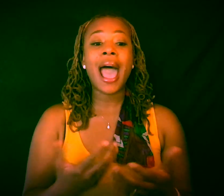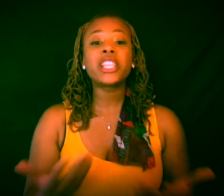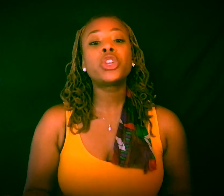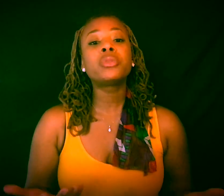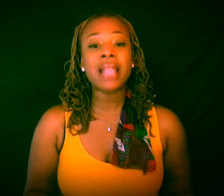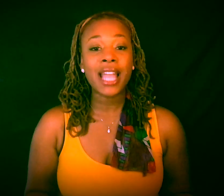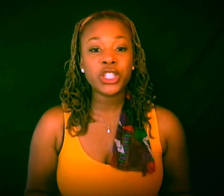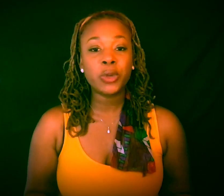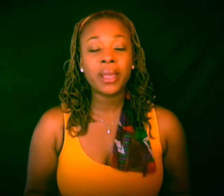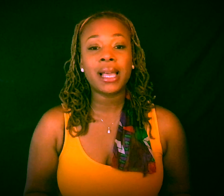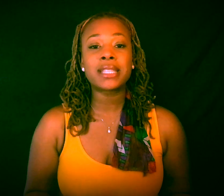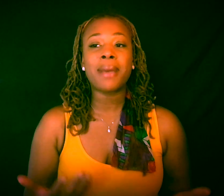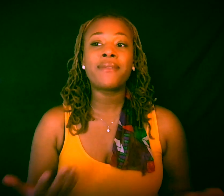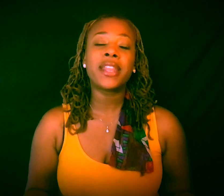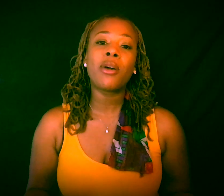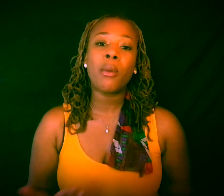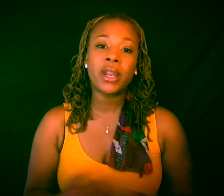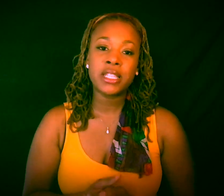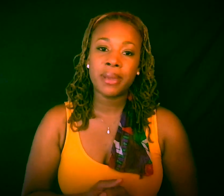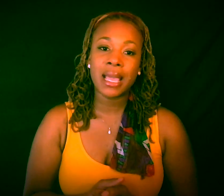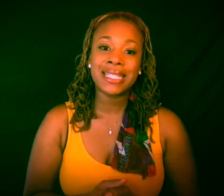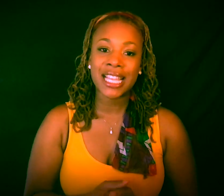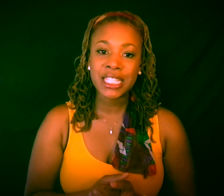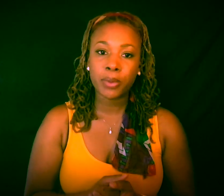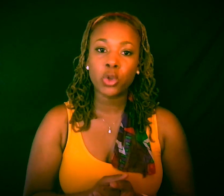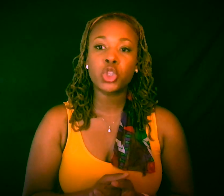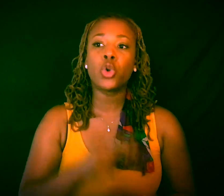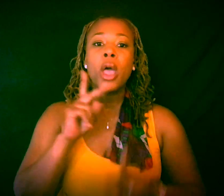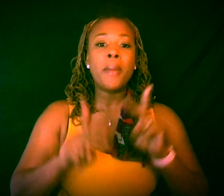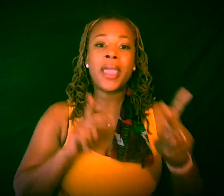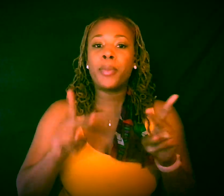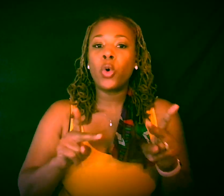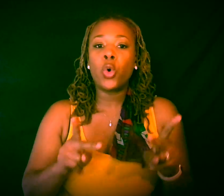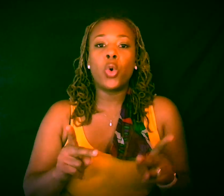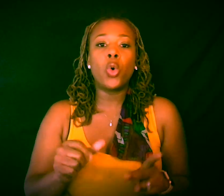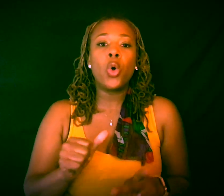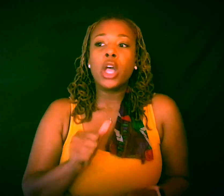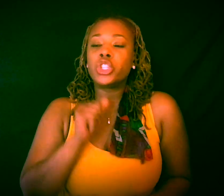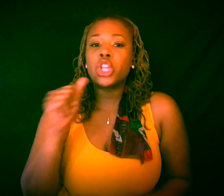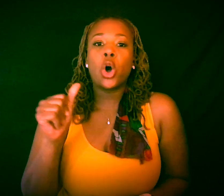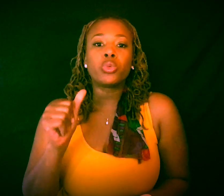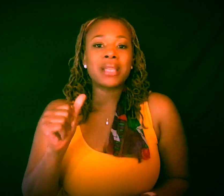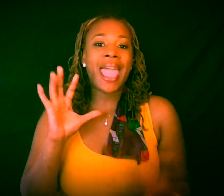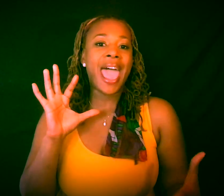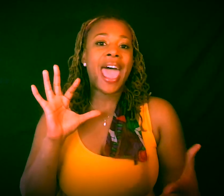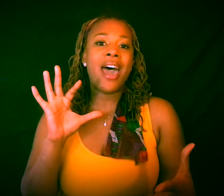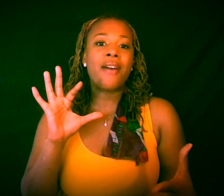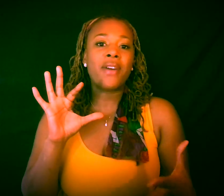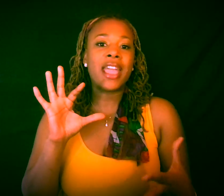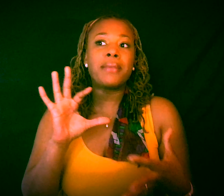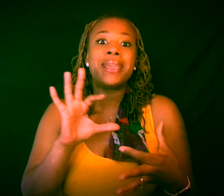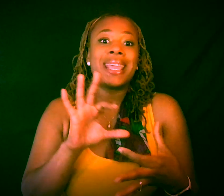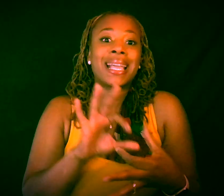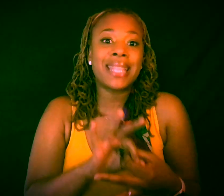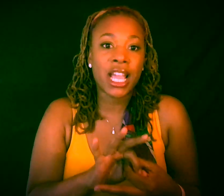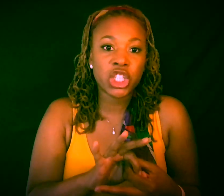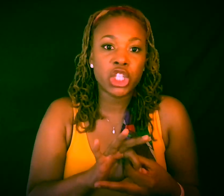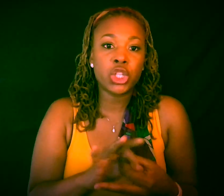choose not to because my video, I want it to be accessible to people who don't have an immediate connection to